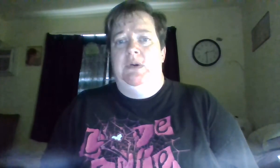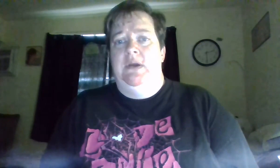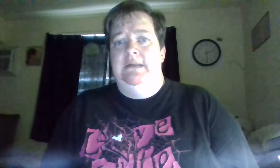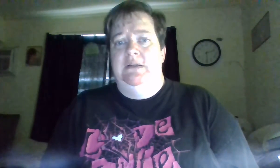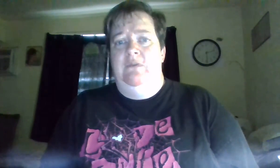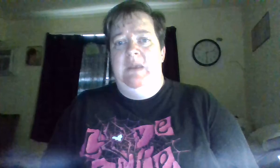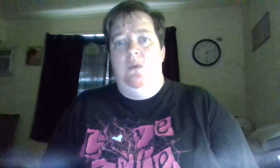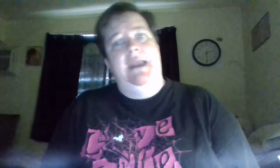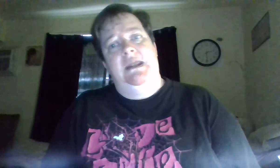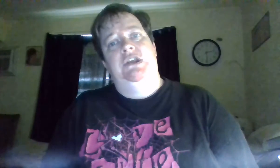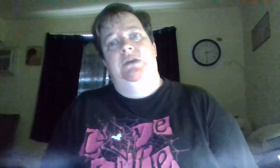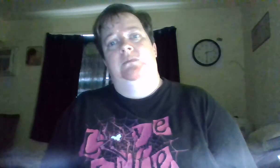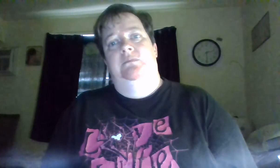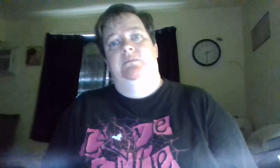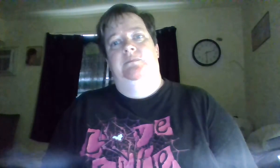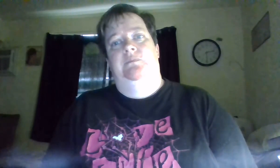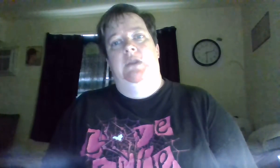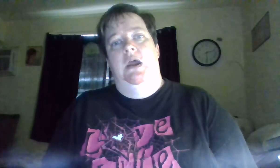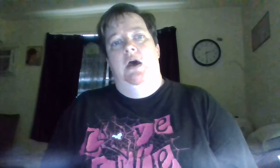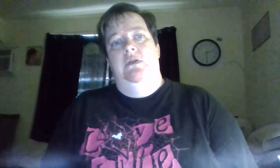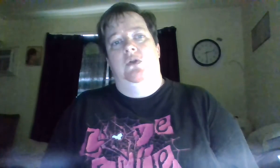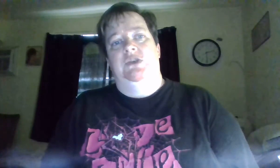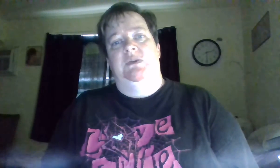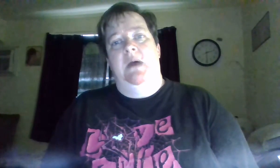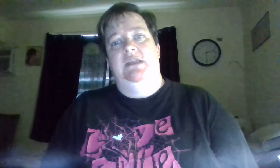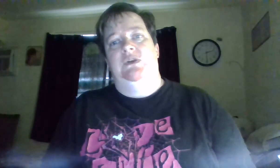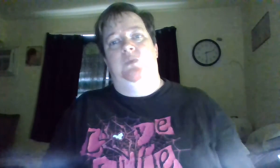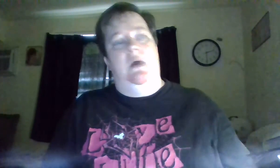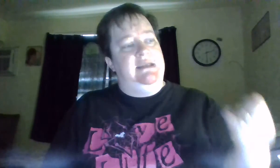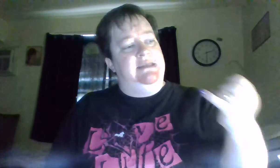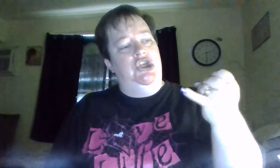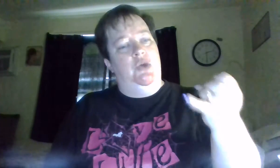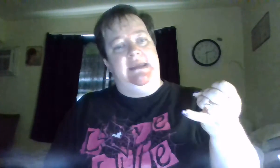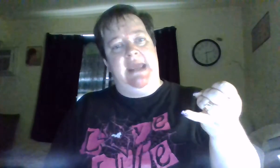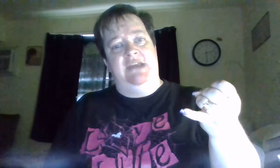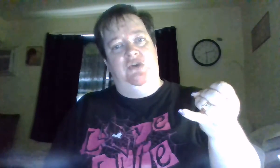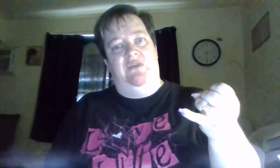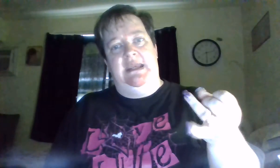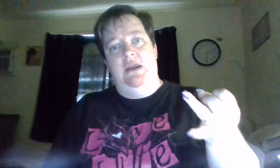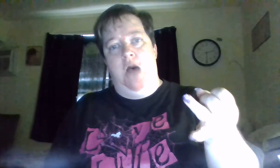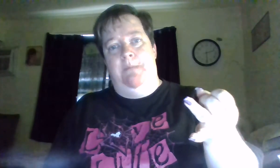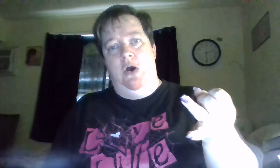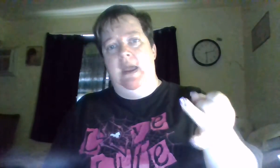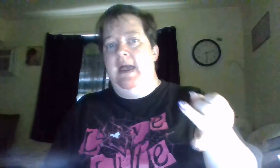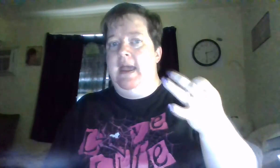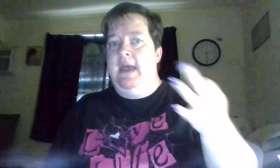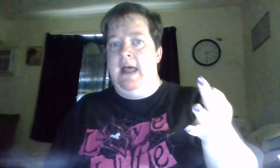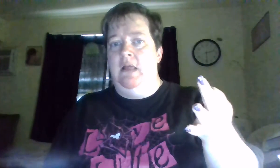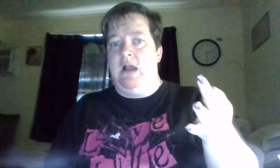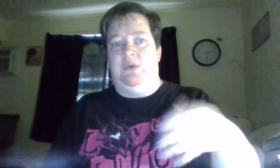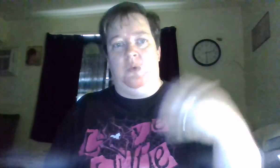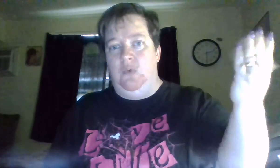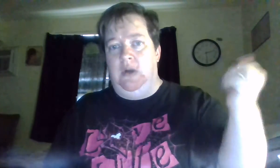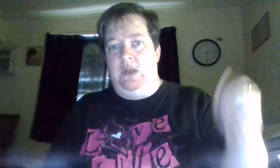going to deliver me. Why didn't you?" The Lord's response was, "Well, I sent you a SUV, a boat, and a helicopter. What more do you